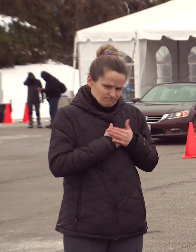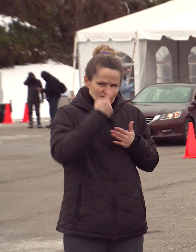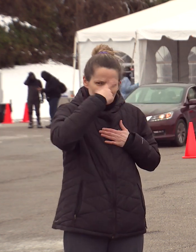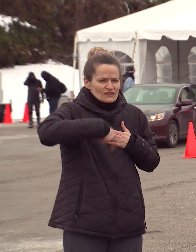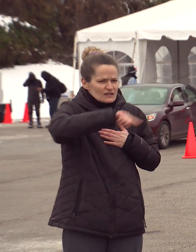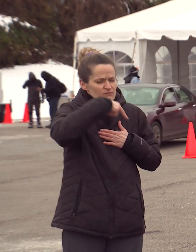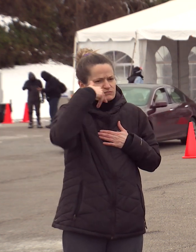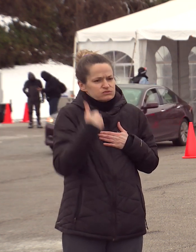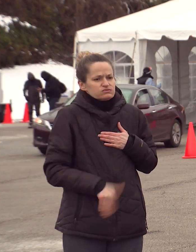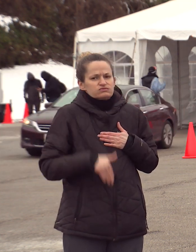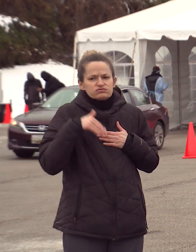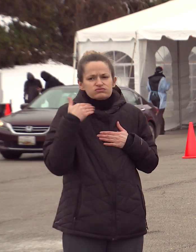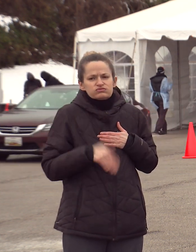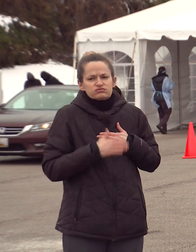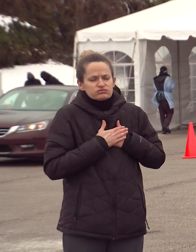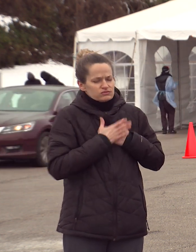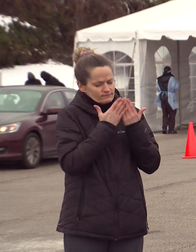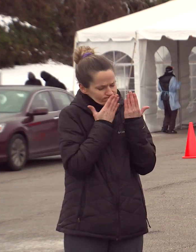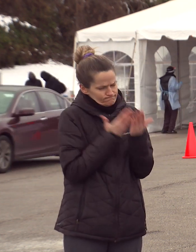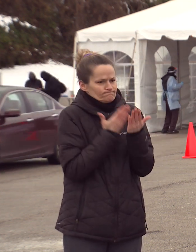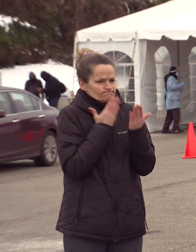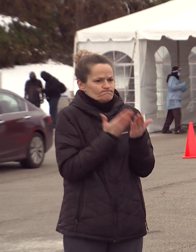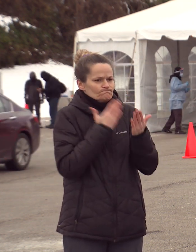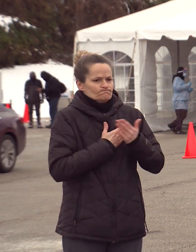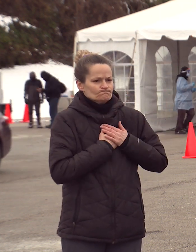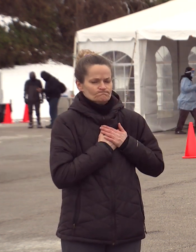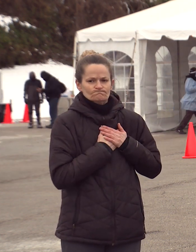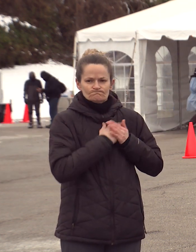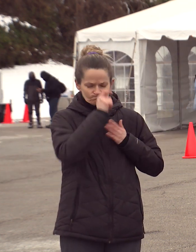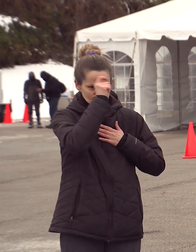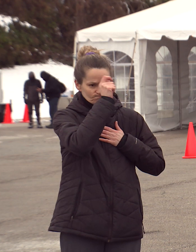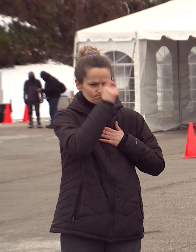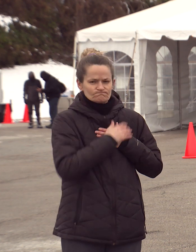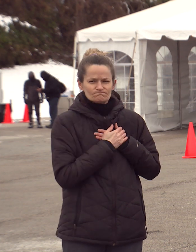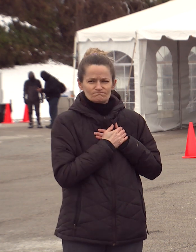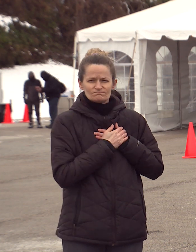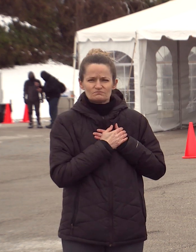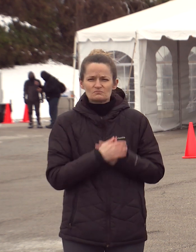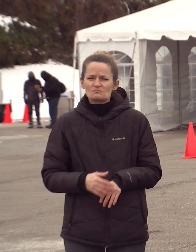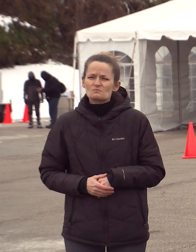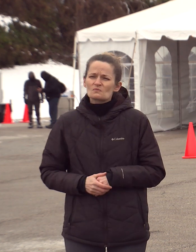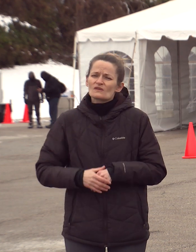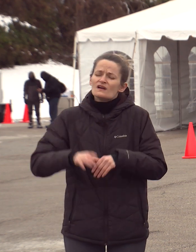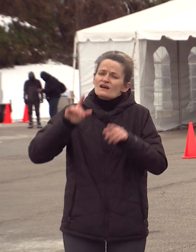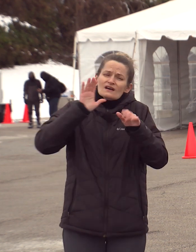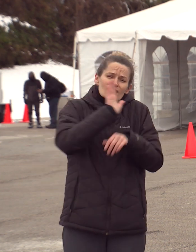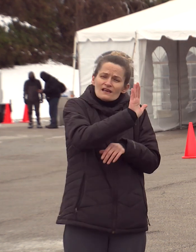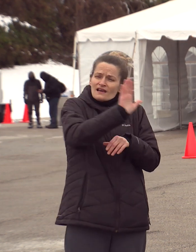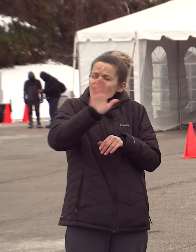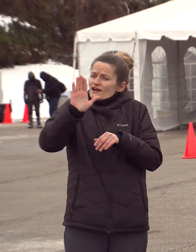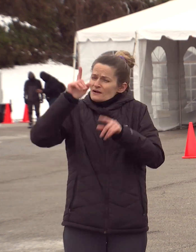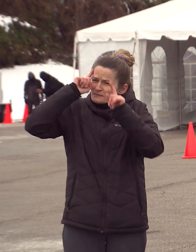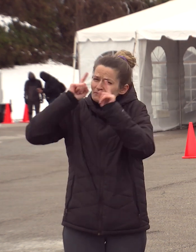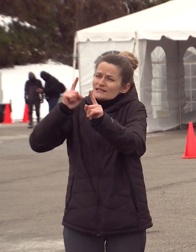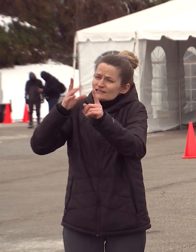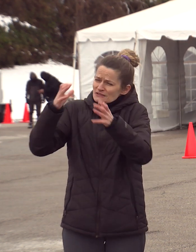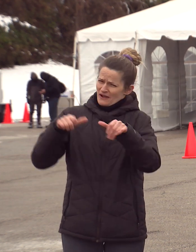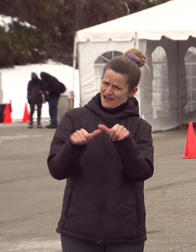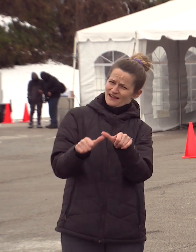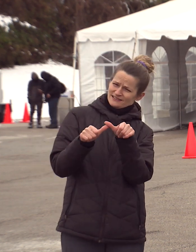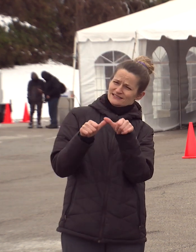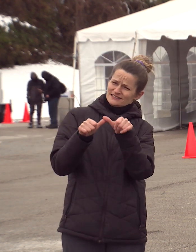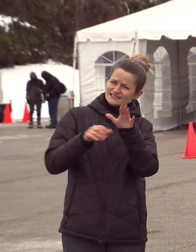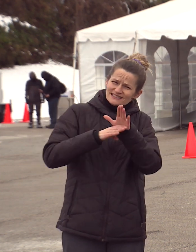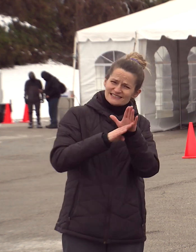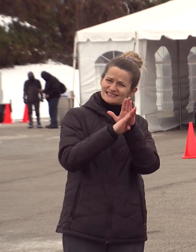amount of gratitude. And as indoor admission continues to drive the numbers in Baltimore, we are continuing to